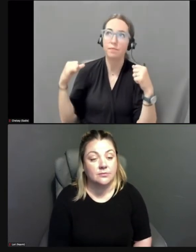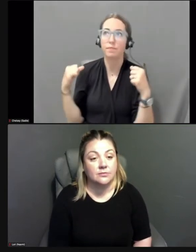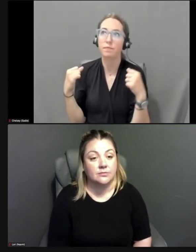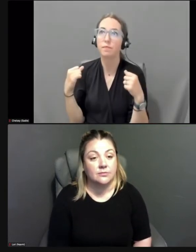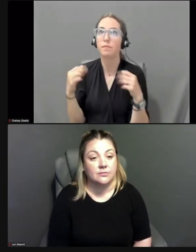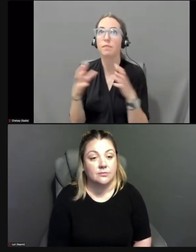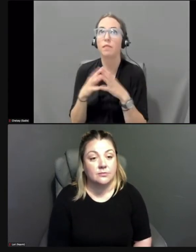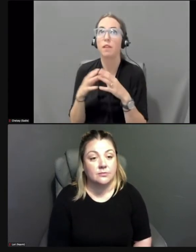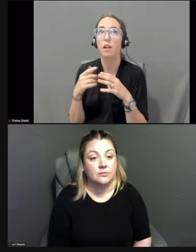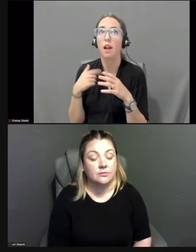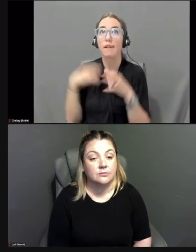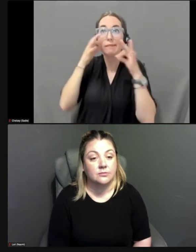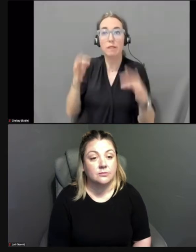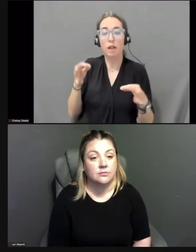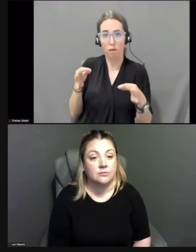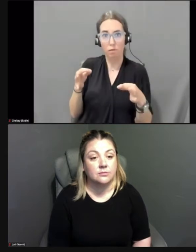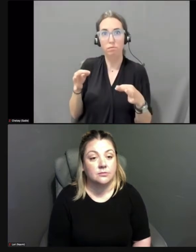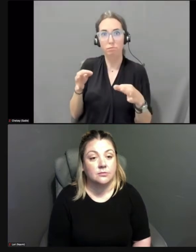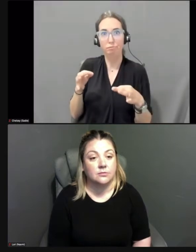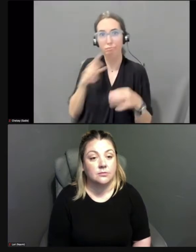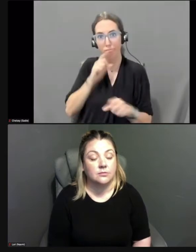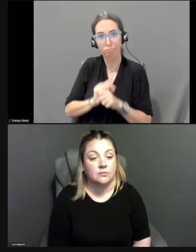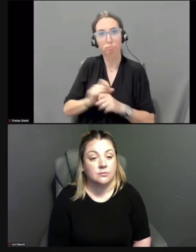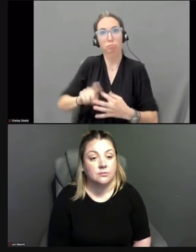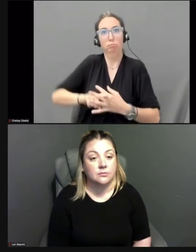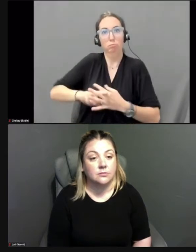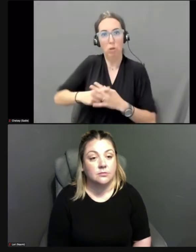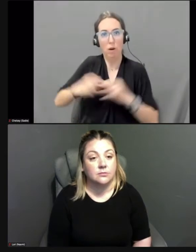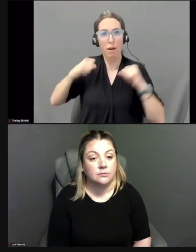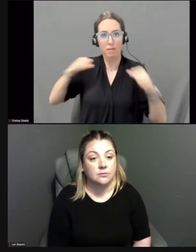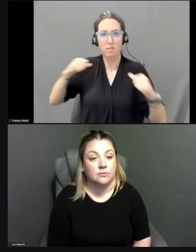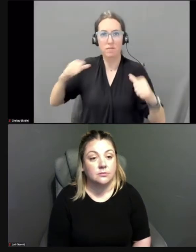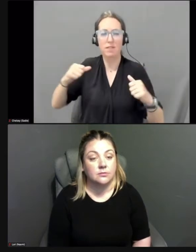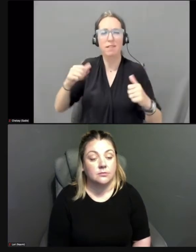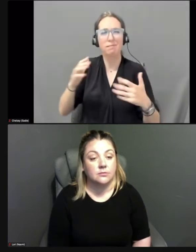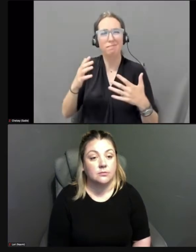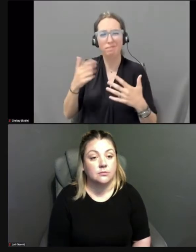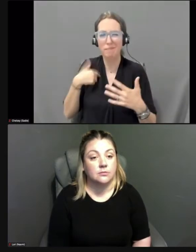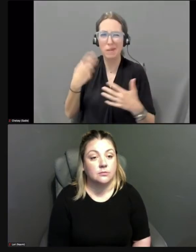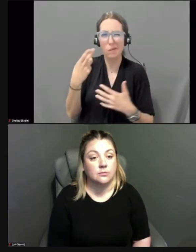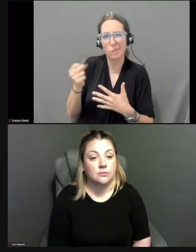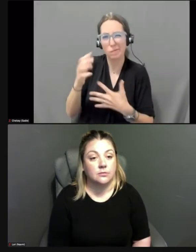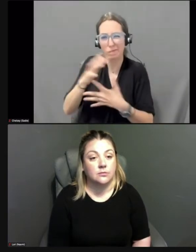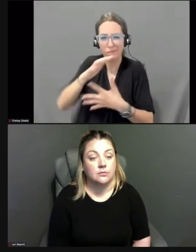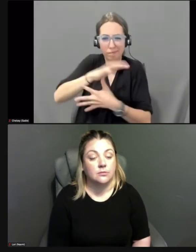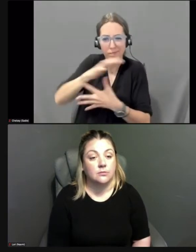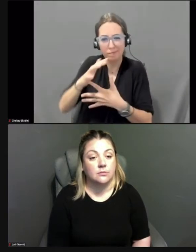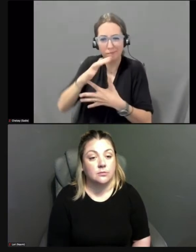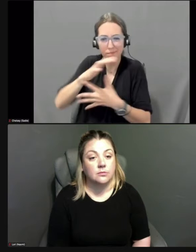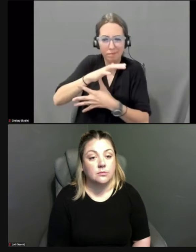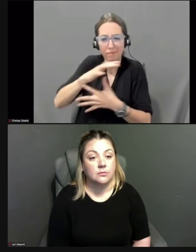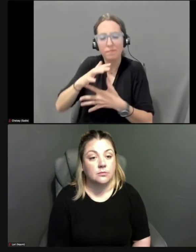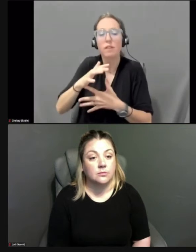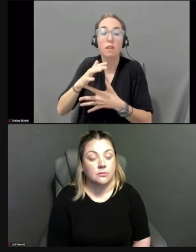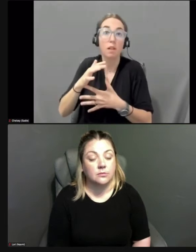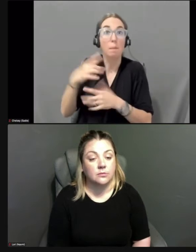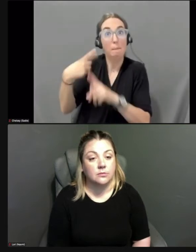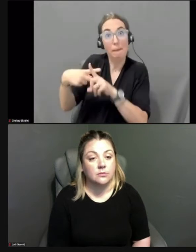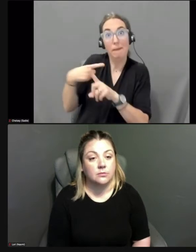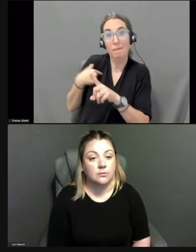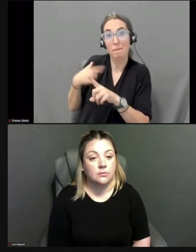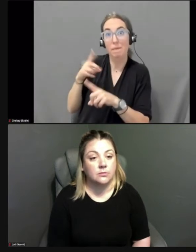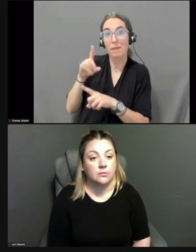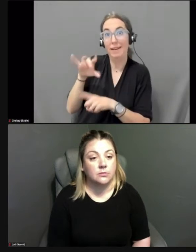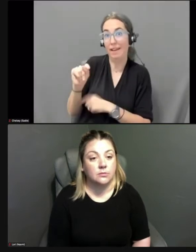to exercise was like later on in high school, like towards the end of high school. And at the time I was also dieting pretty